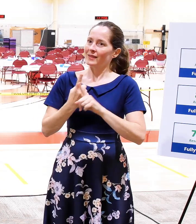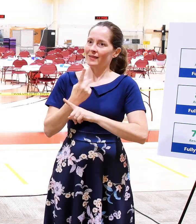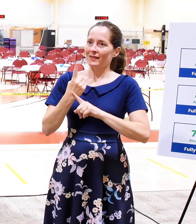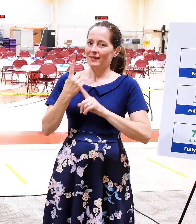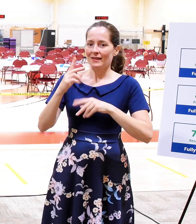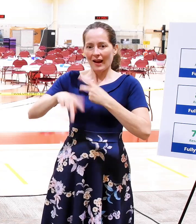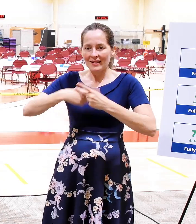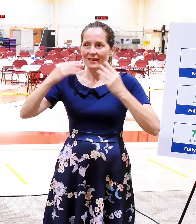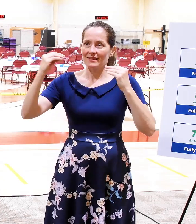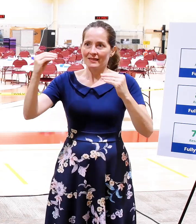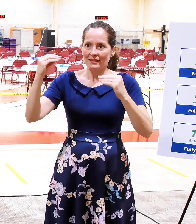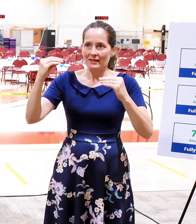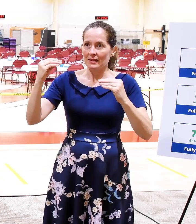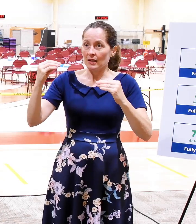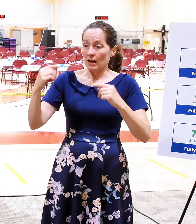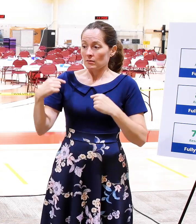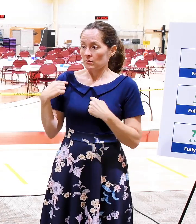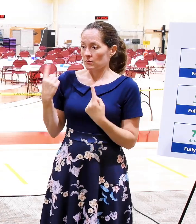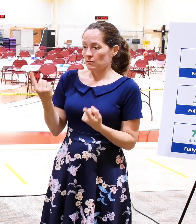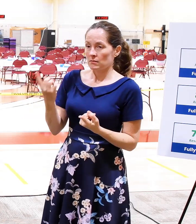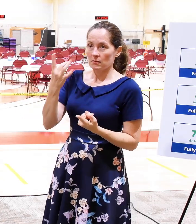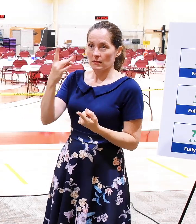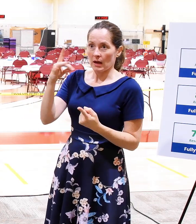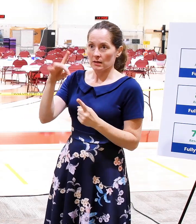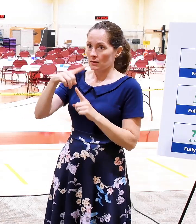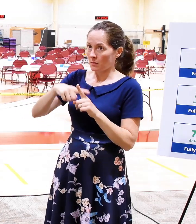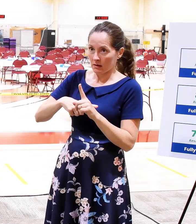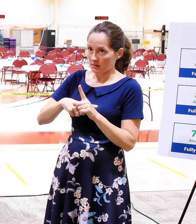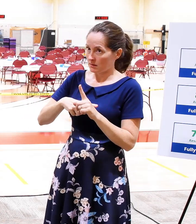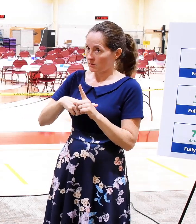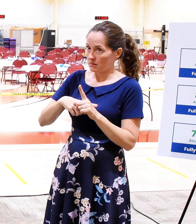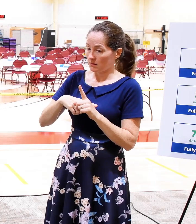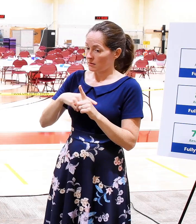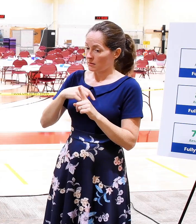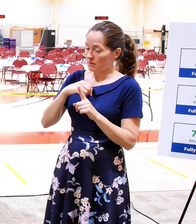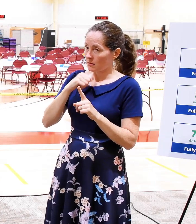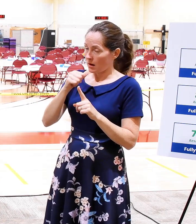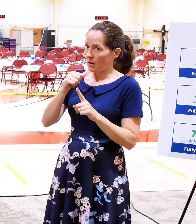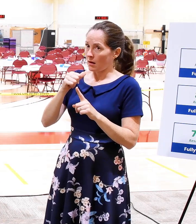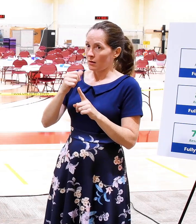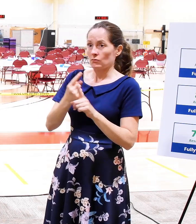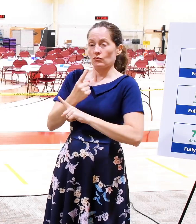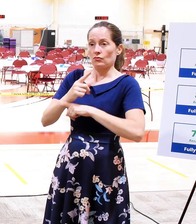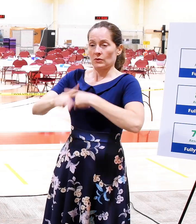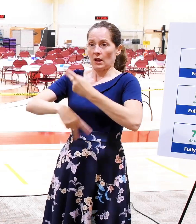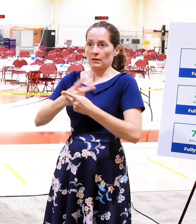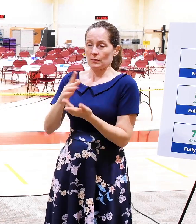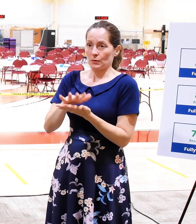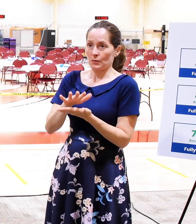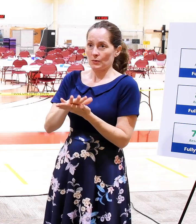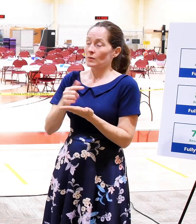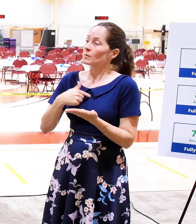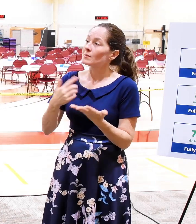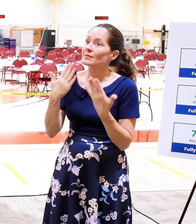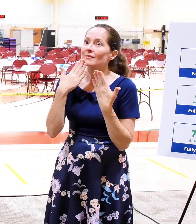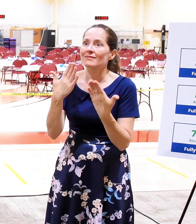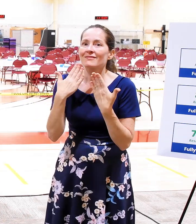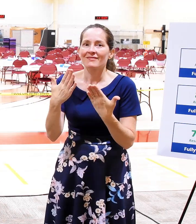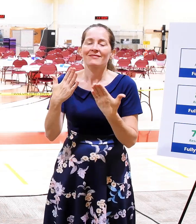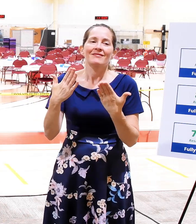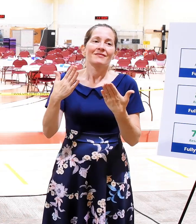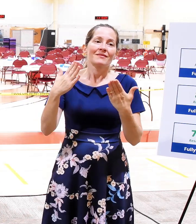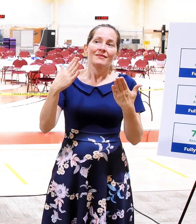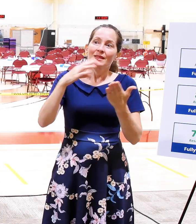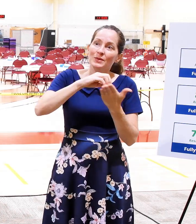months of not being in school at a normalized level. I am grateful to have our students and staff back in schools and